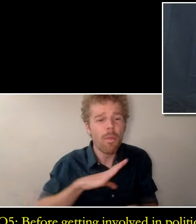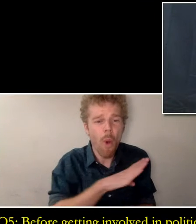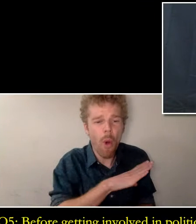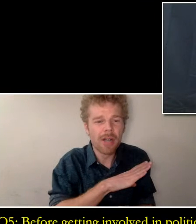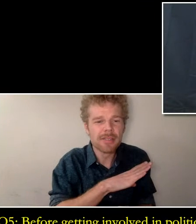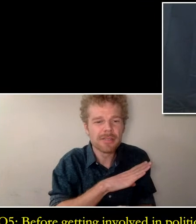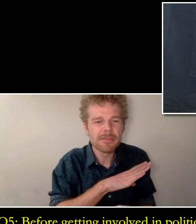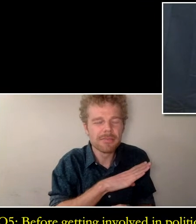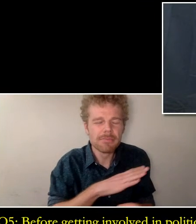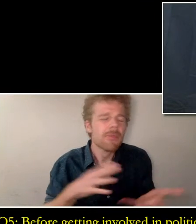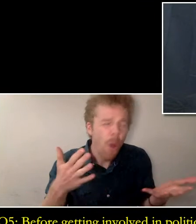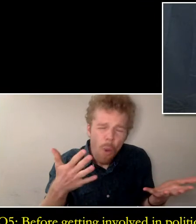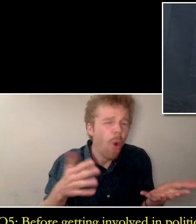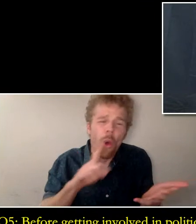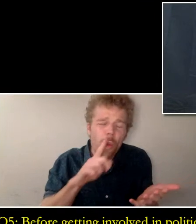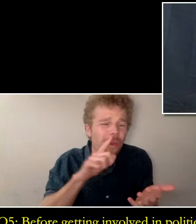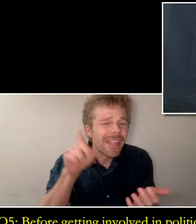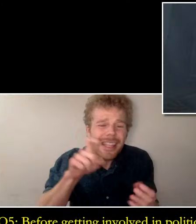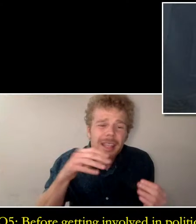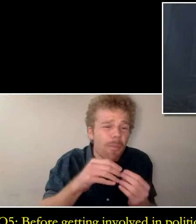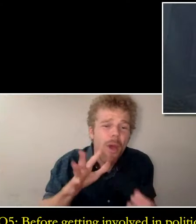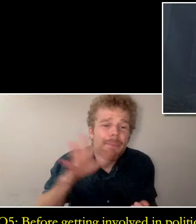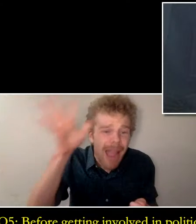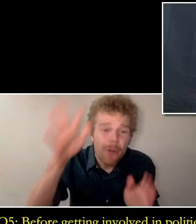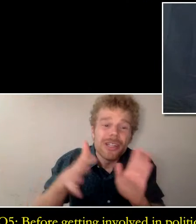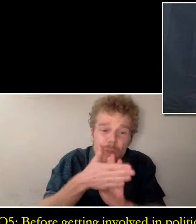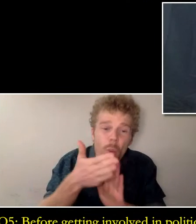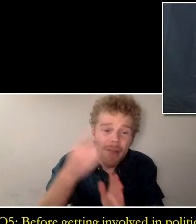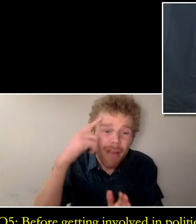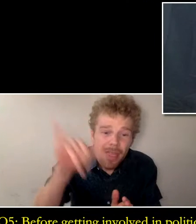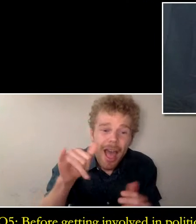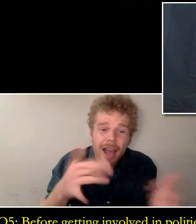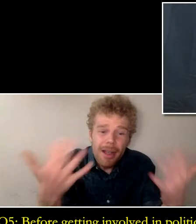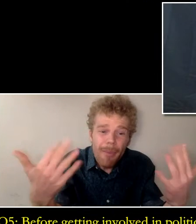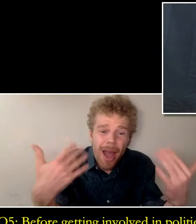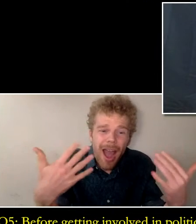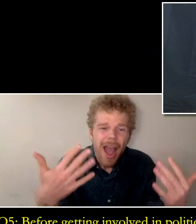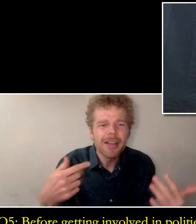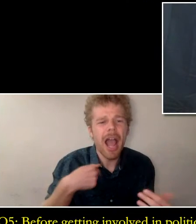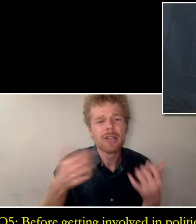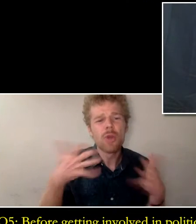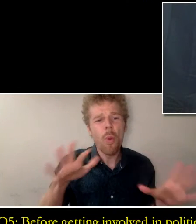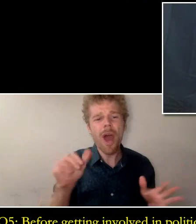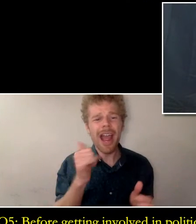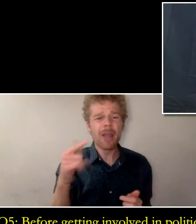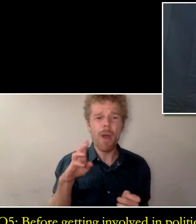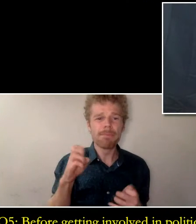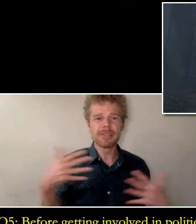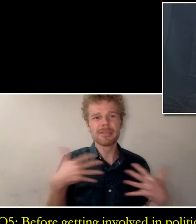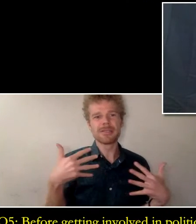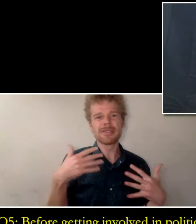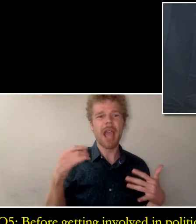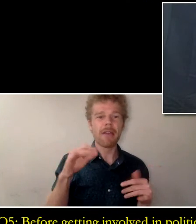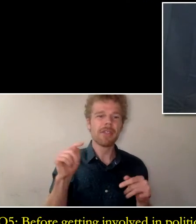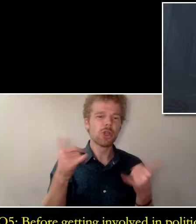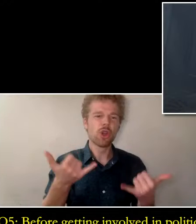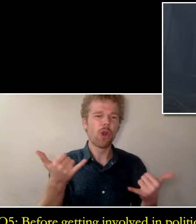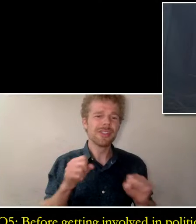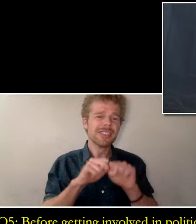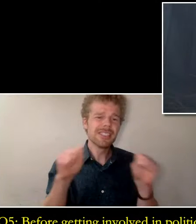getting involved in. Maybe get your feet wet by joining a local board, like a school board.